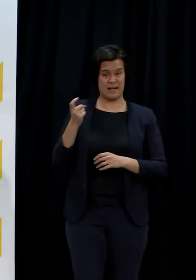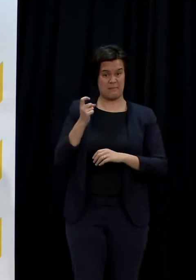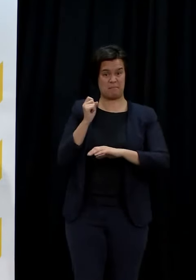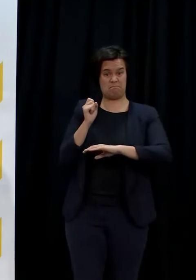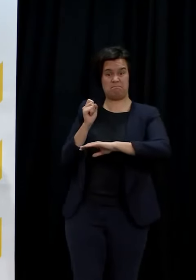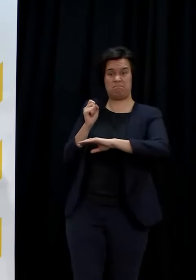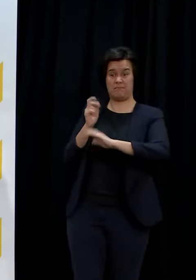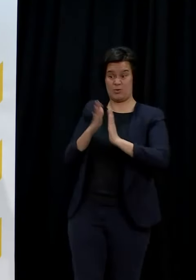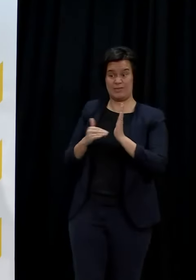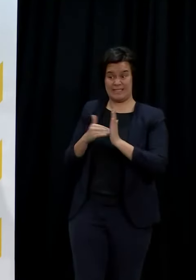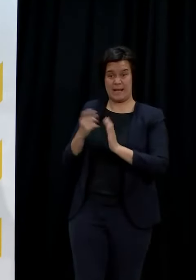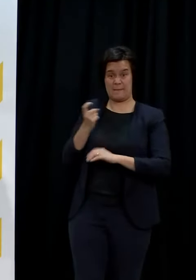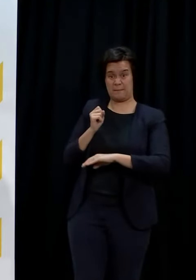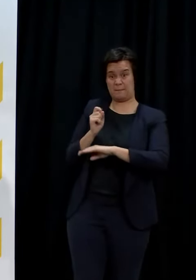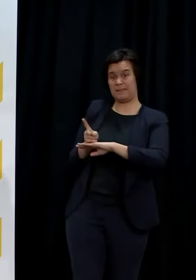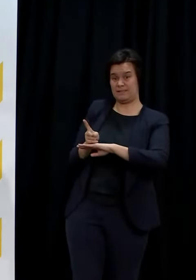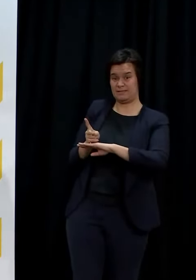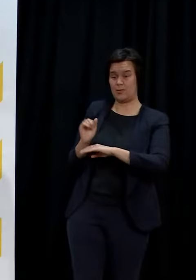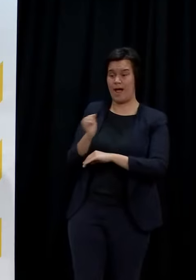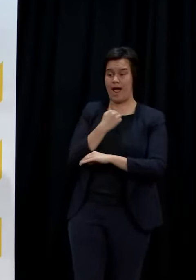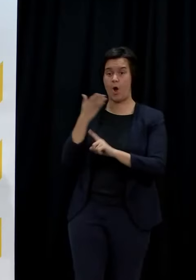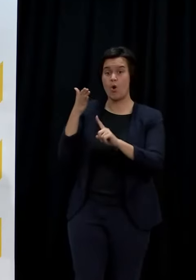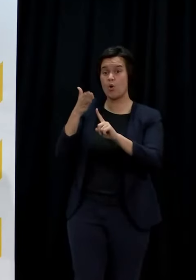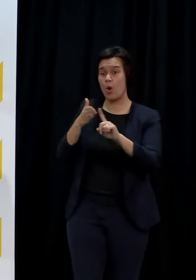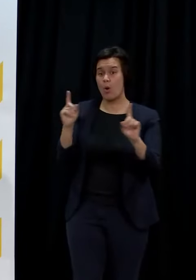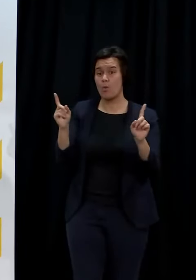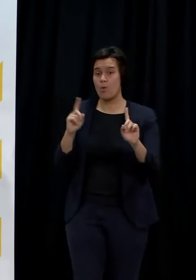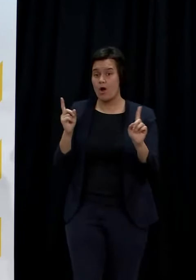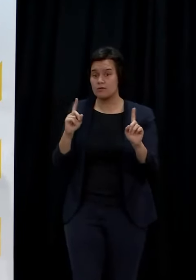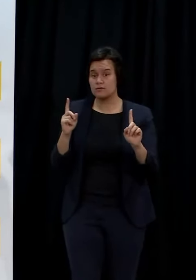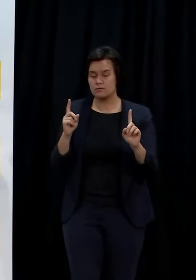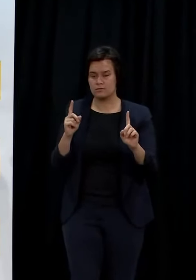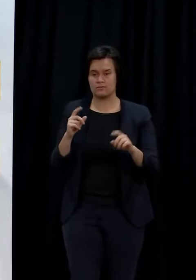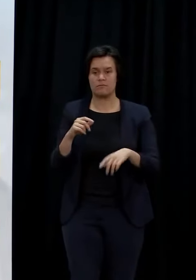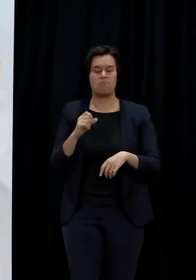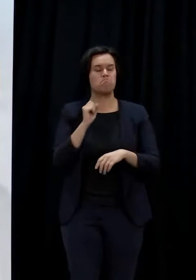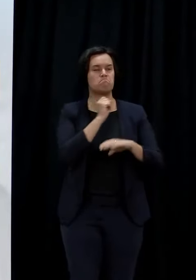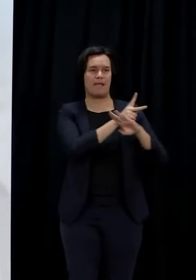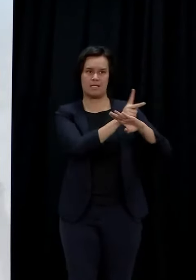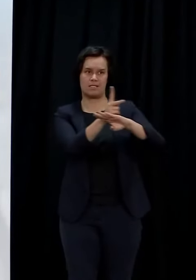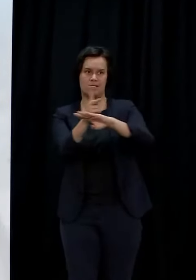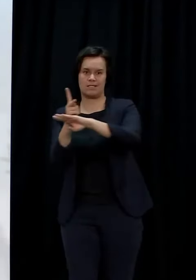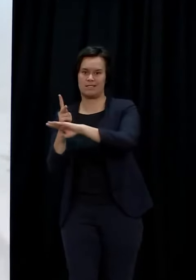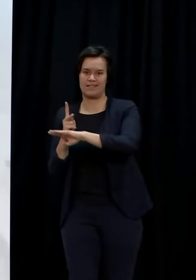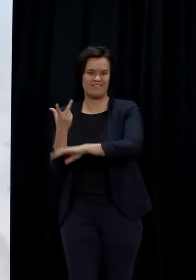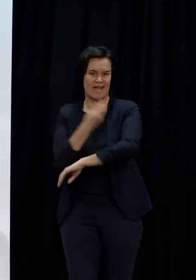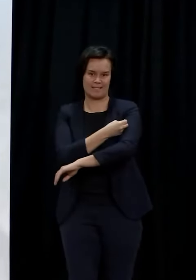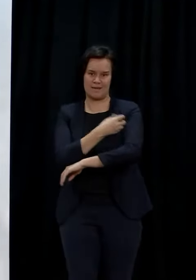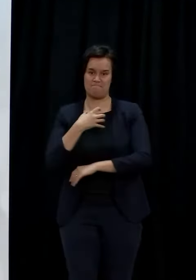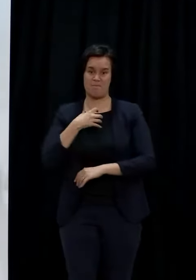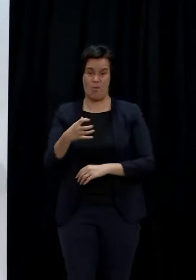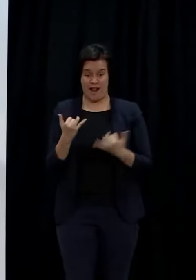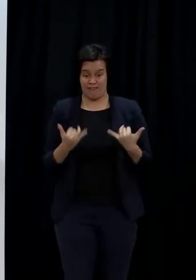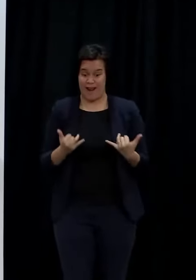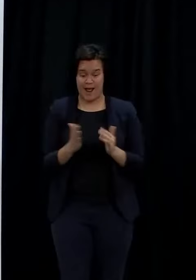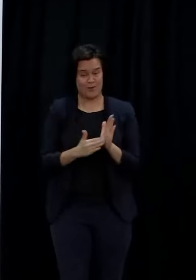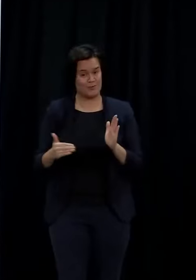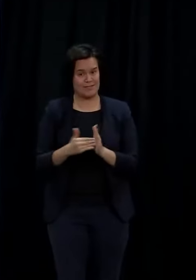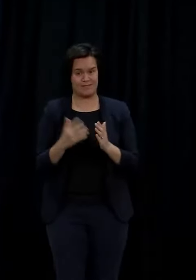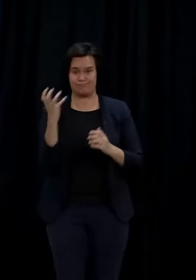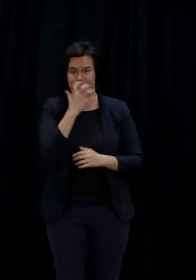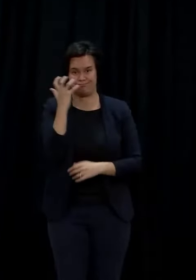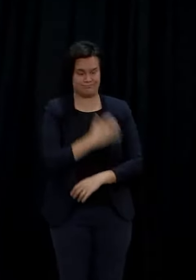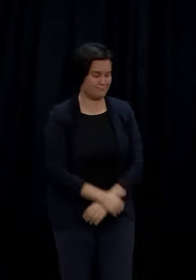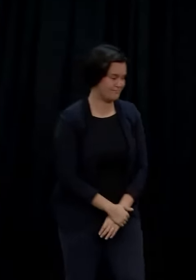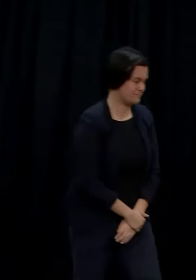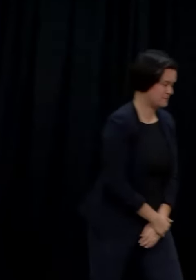So our goal at the moment is to vaccinate more people than any other country in the world, and at this rate New Zealand is doing very, very well. Prime Minister, can you